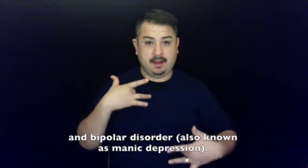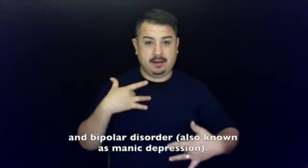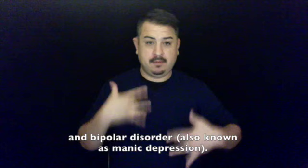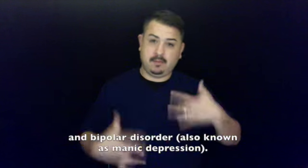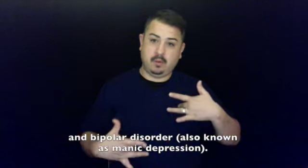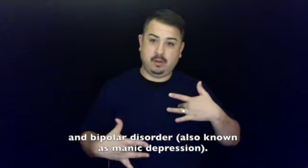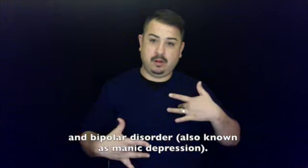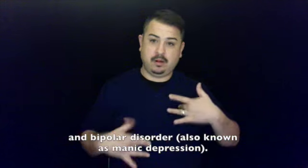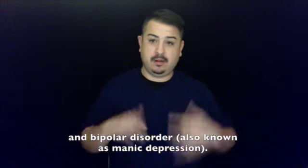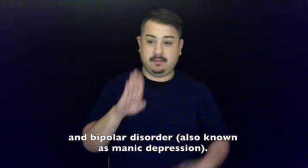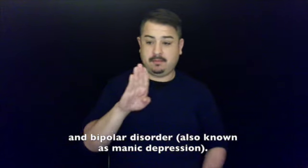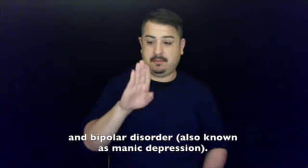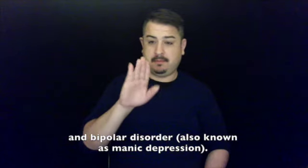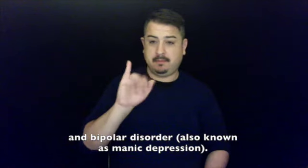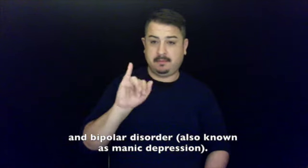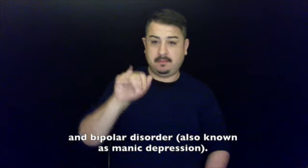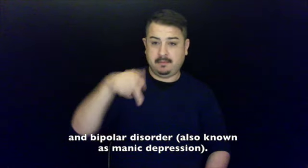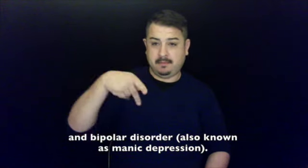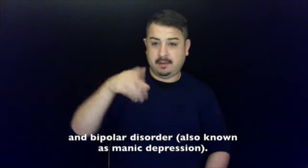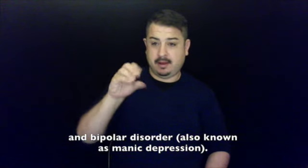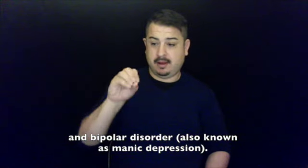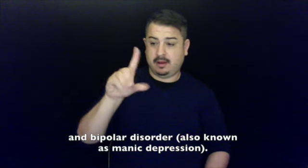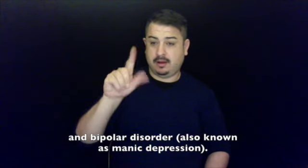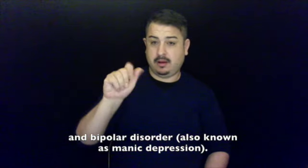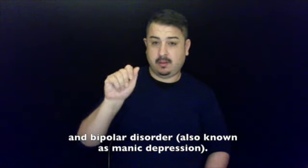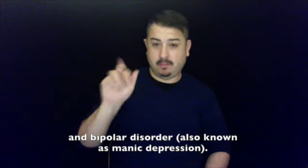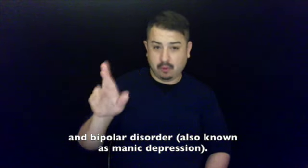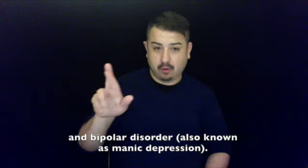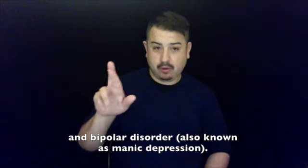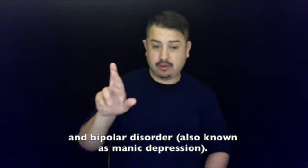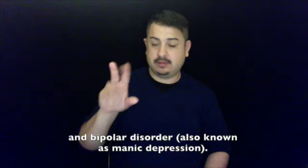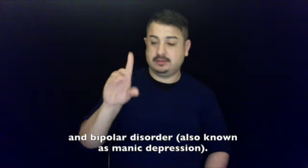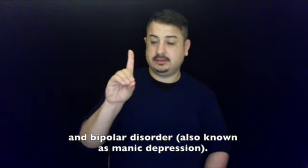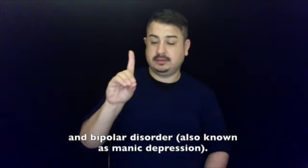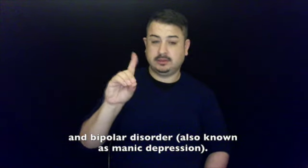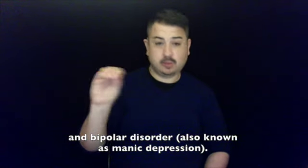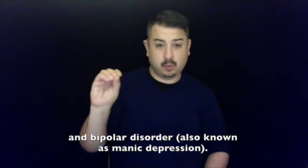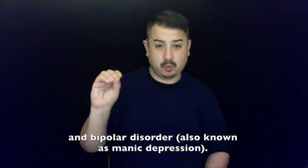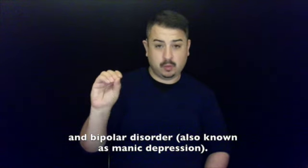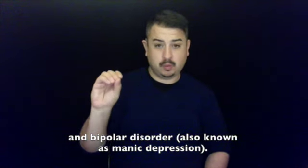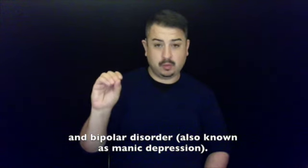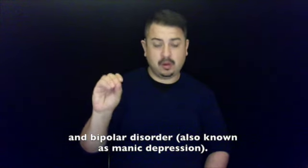And bipolar disorder, also known as manic depression.